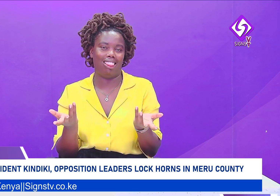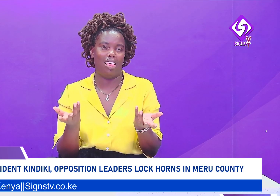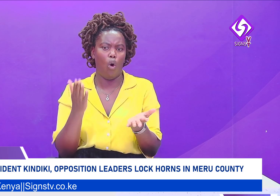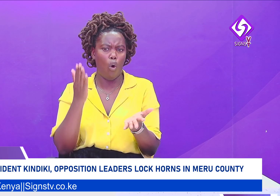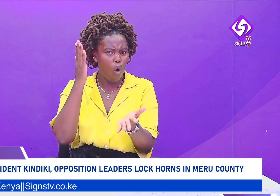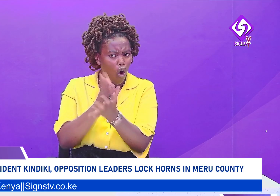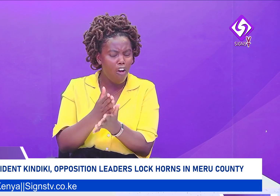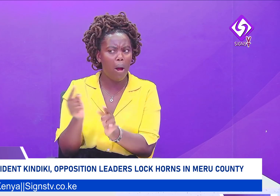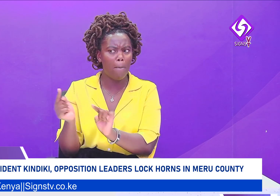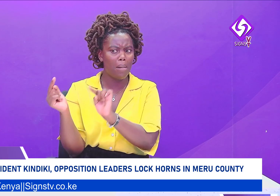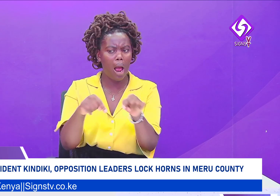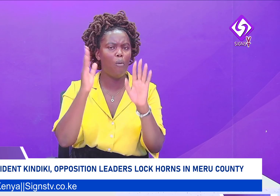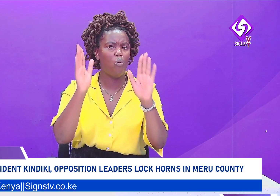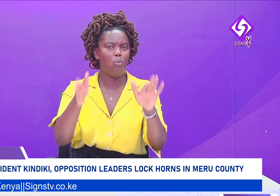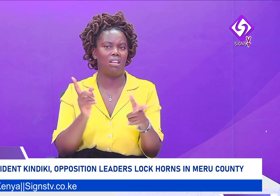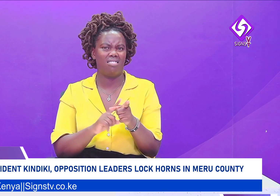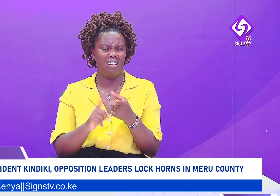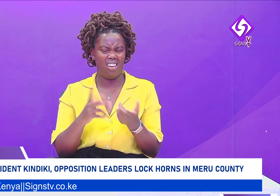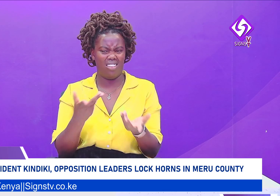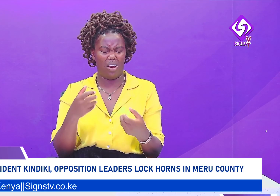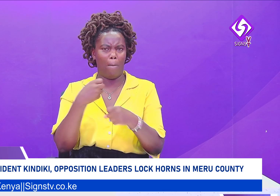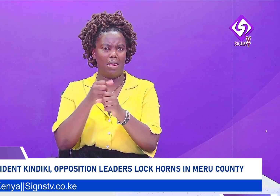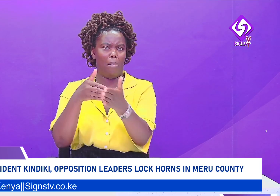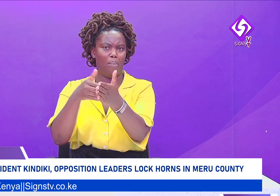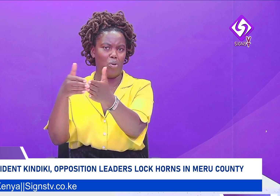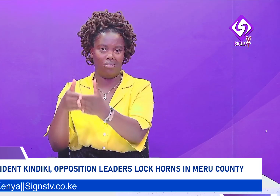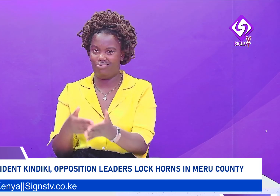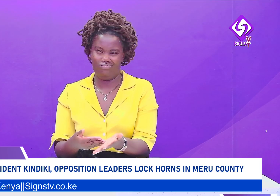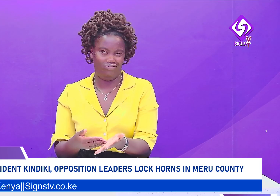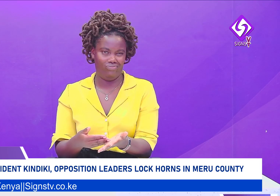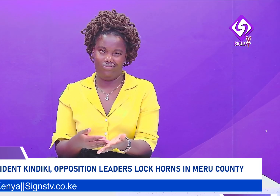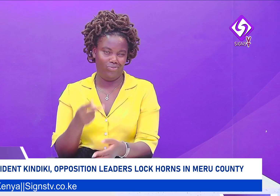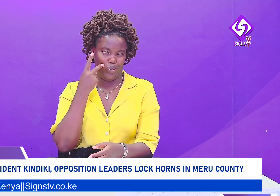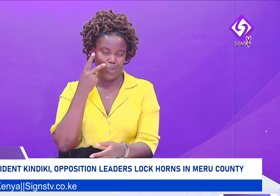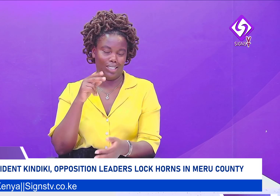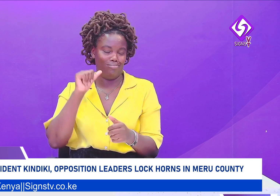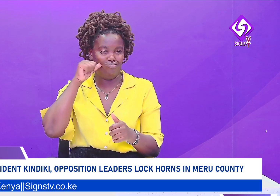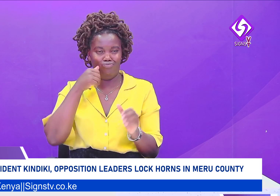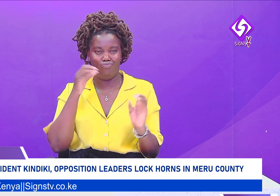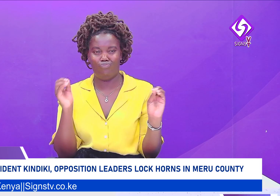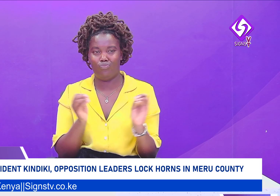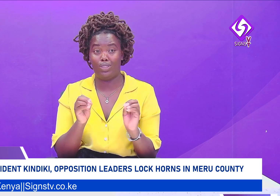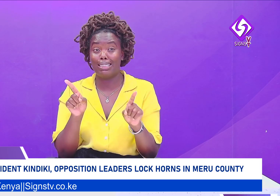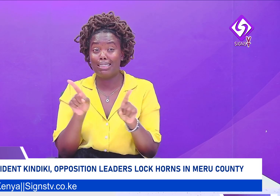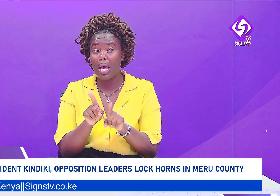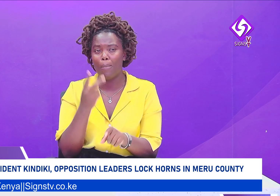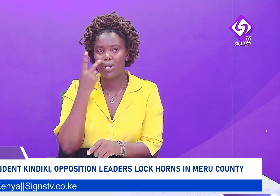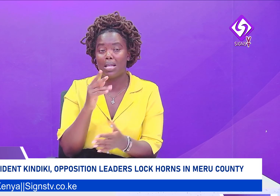president, despite opposition leaders confirming attendance. On his part,